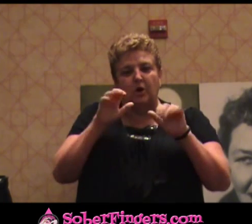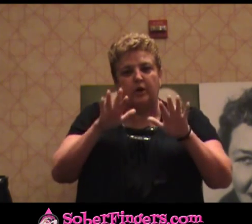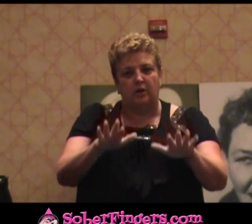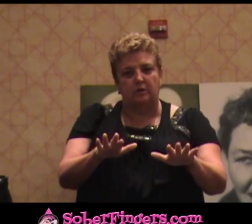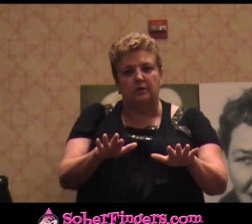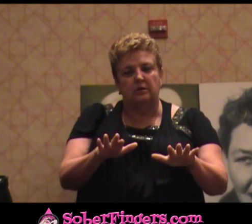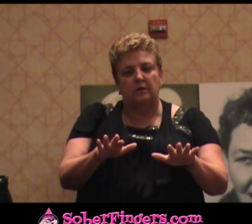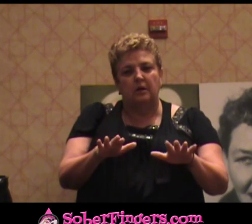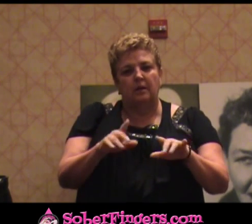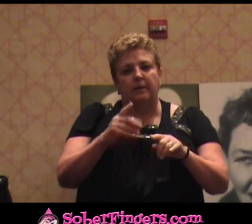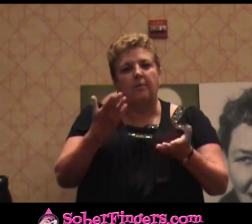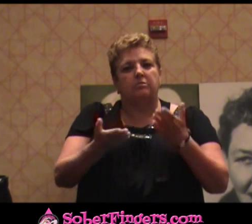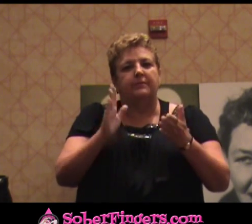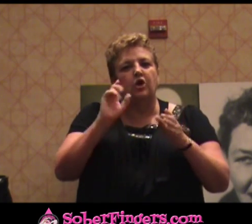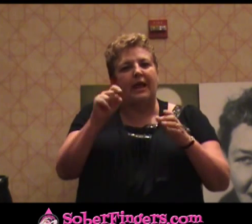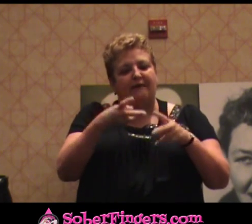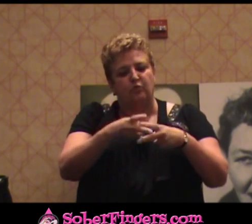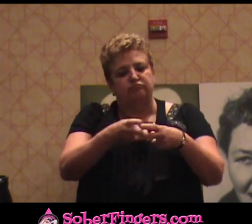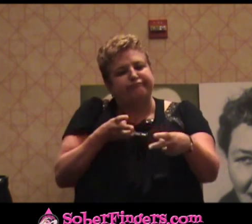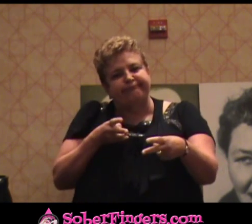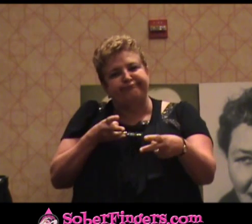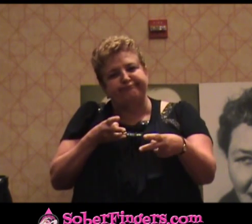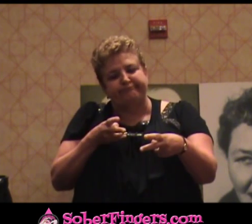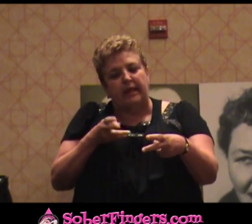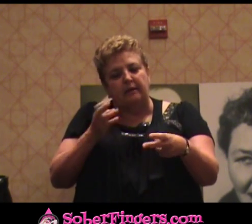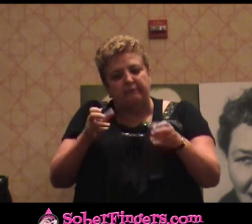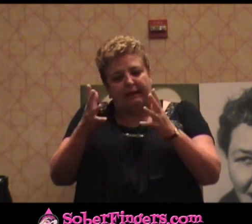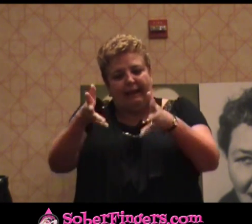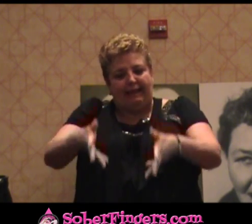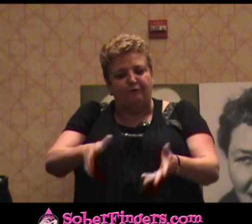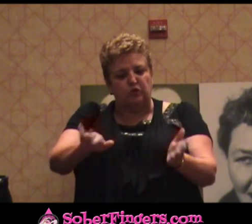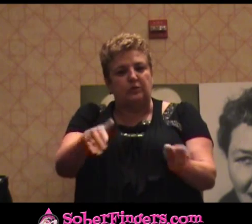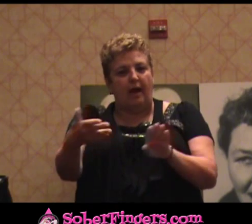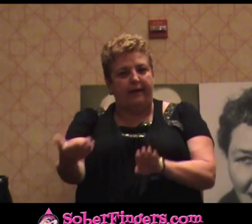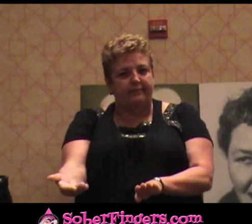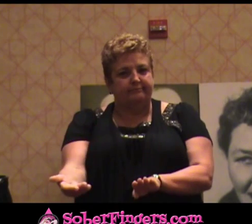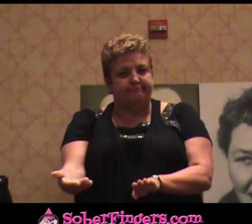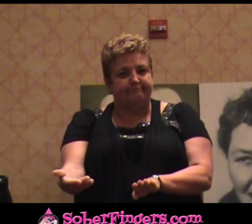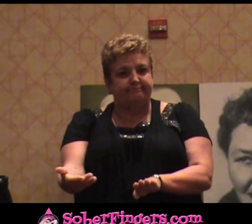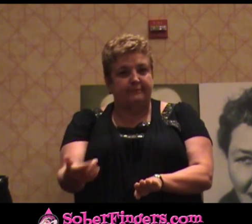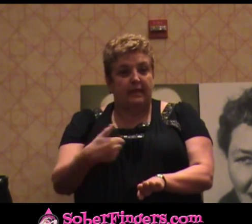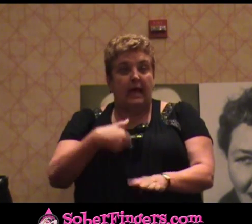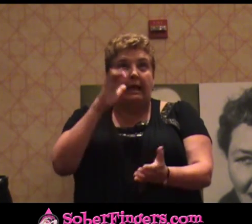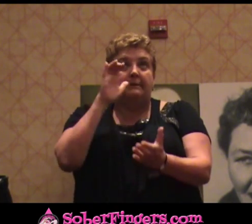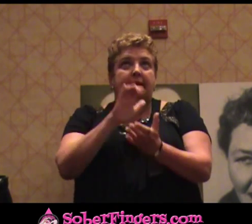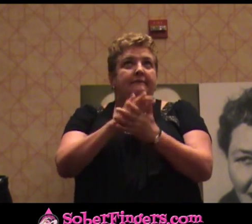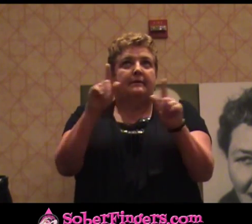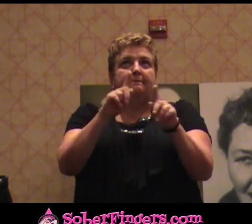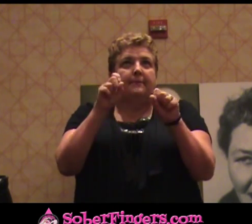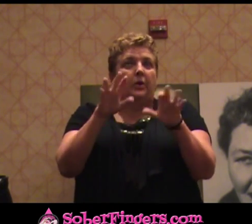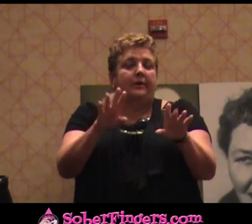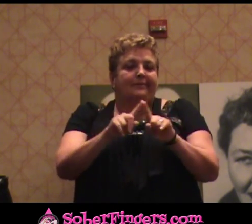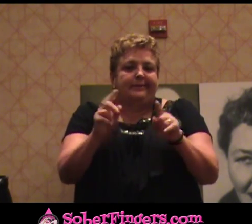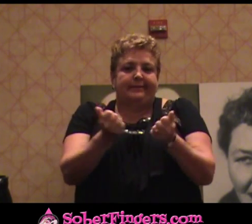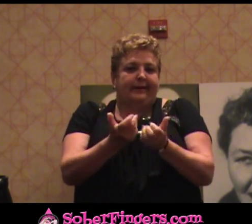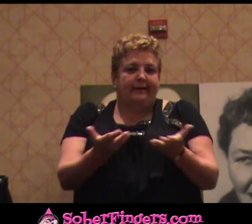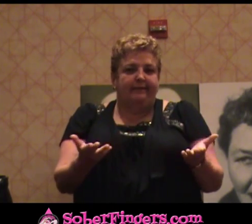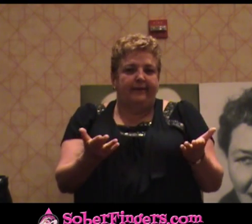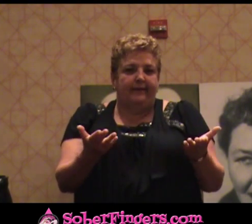they're going to have to pull the plug on her. I was like, I believe in miracles, anything is possible. And so she's 4 hours away. I was ready